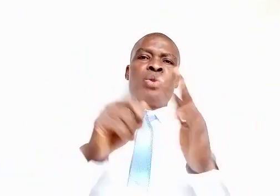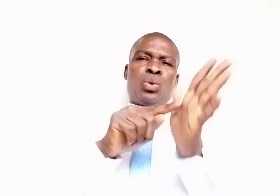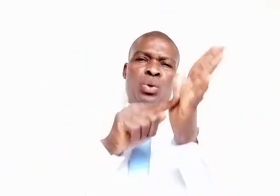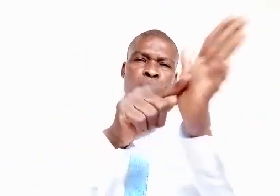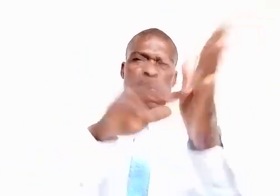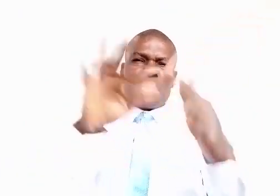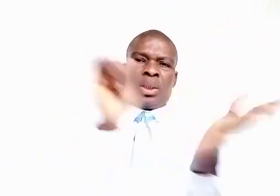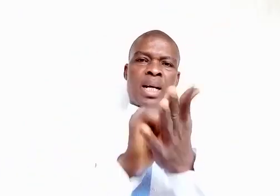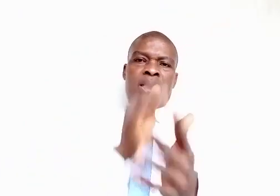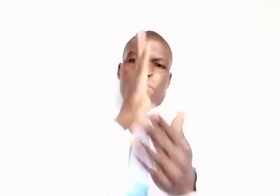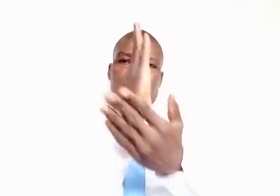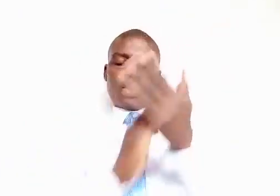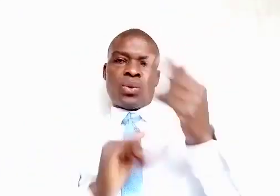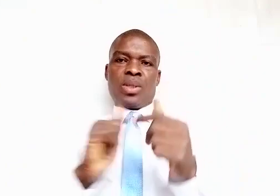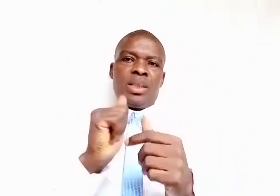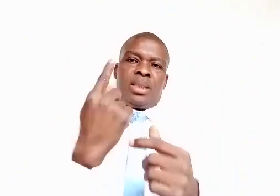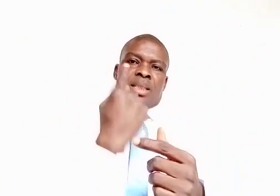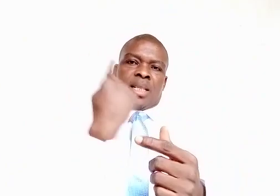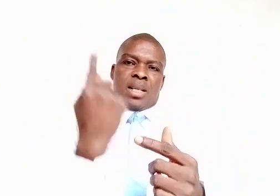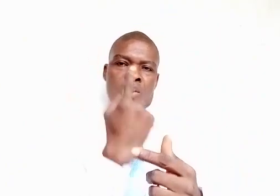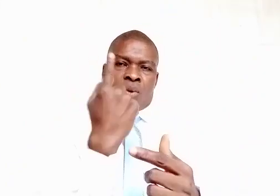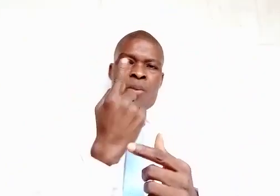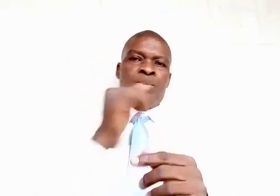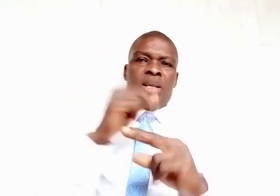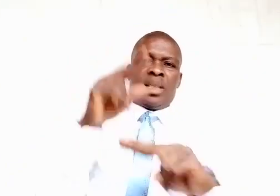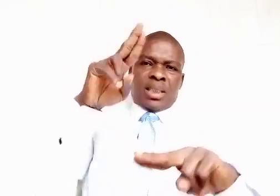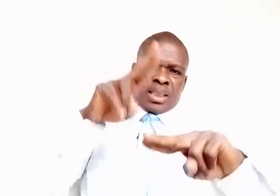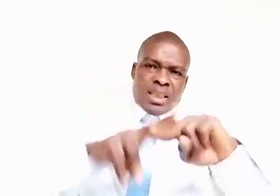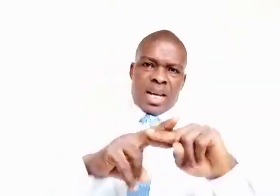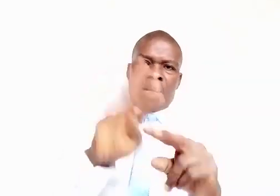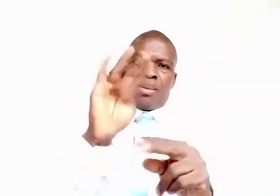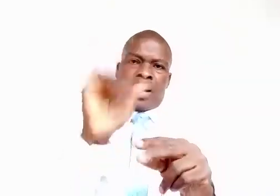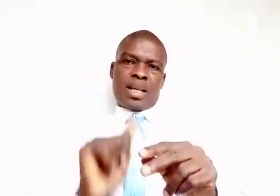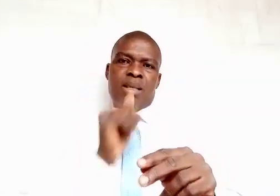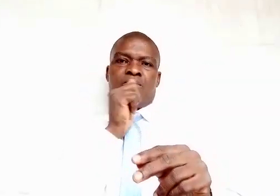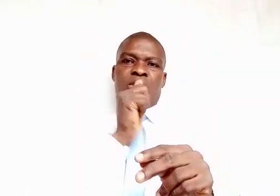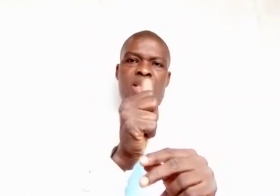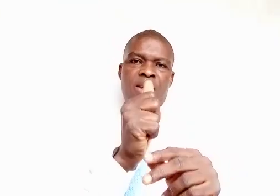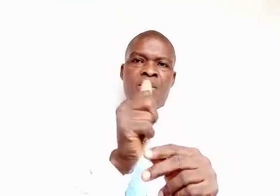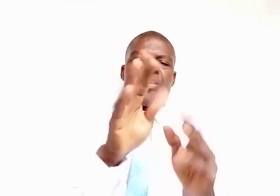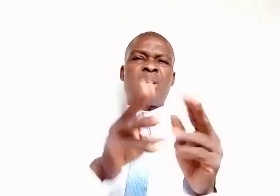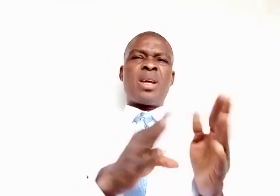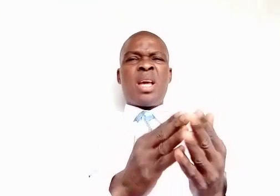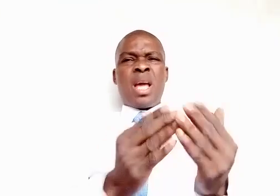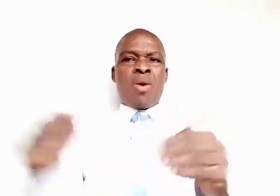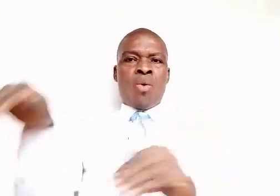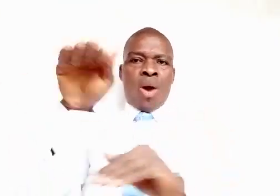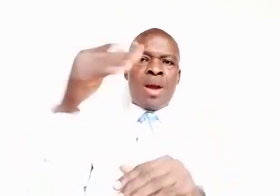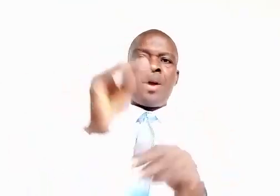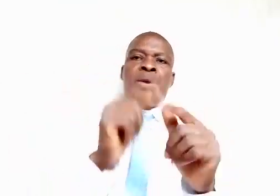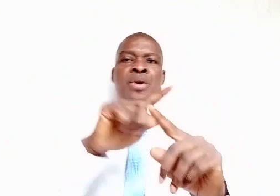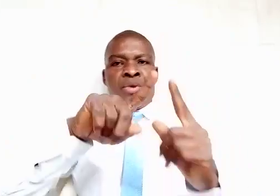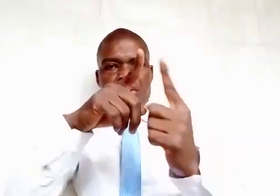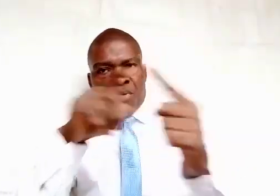alone, he sat by himself, away from the other students.